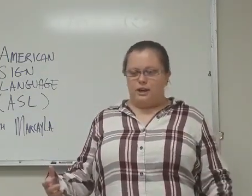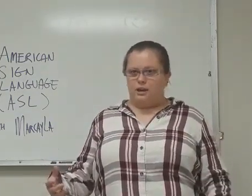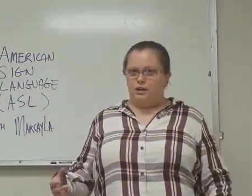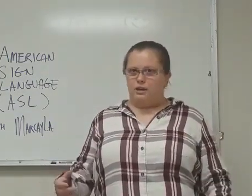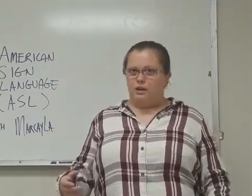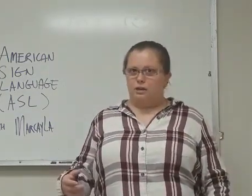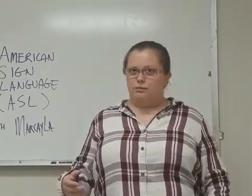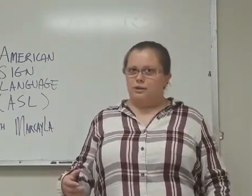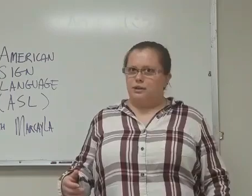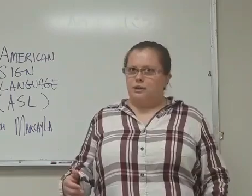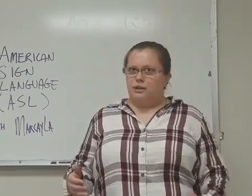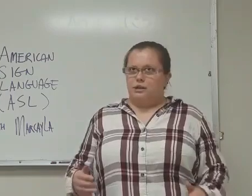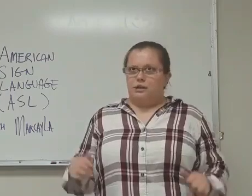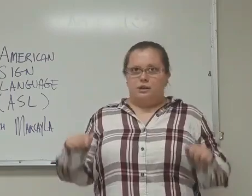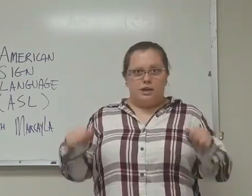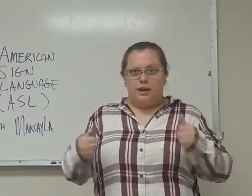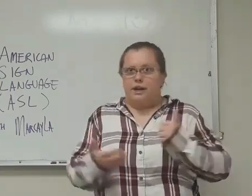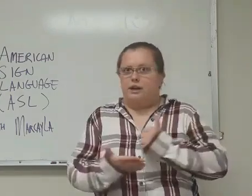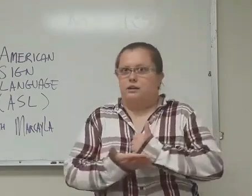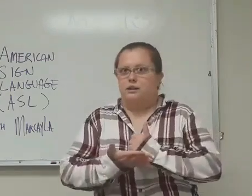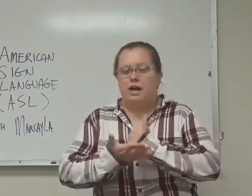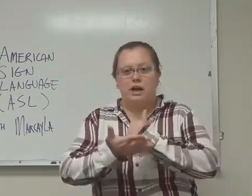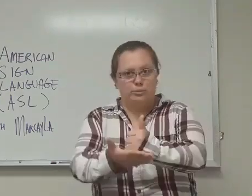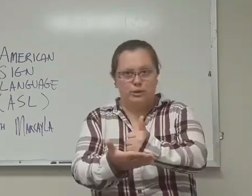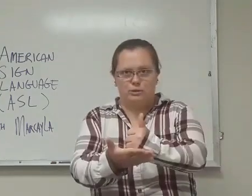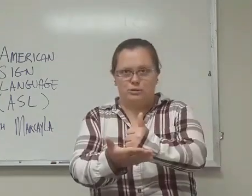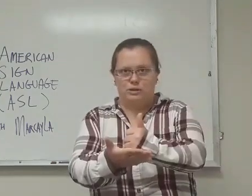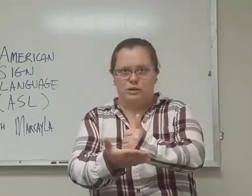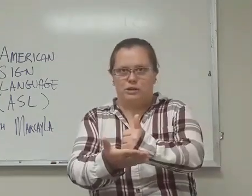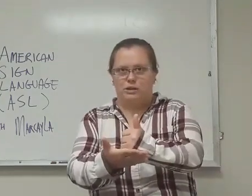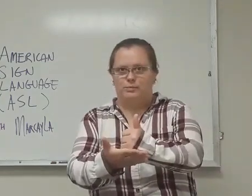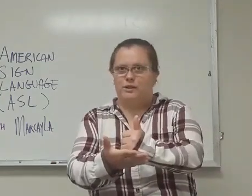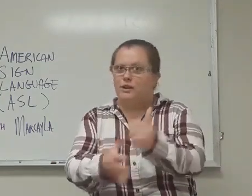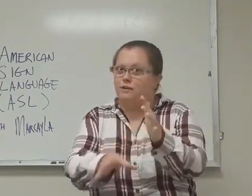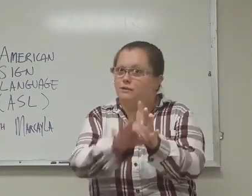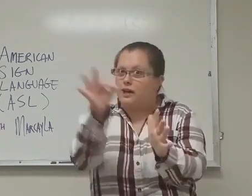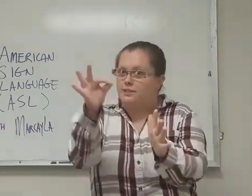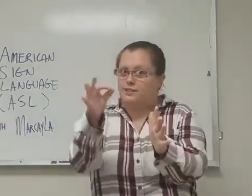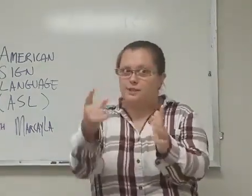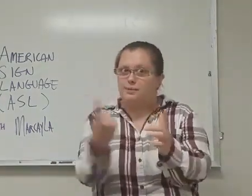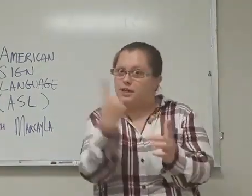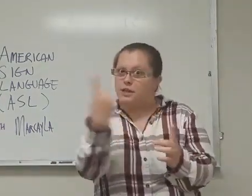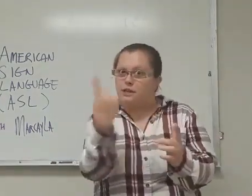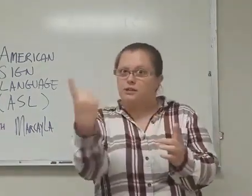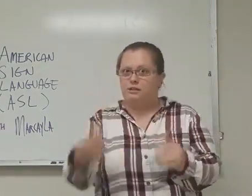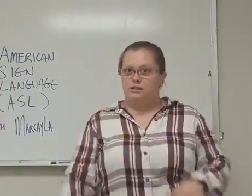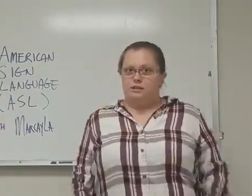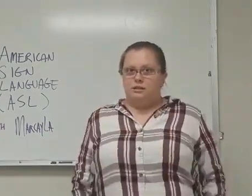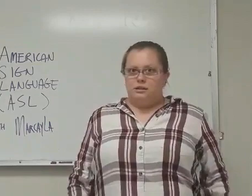like, "Can I help you find something?"